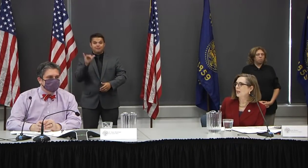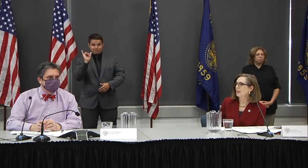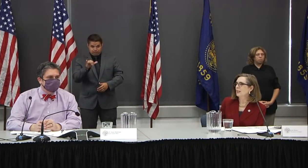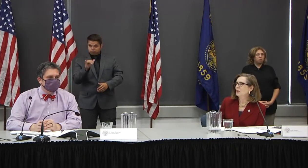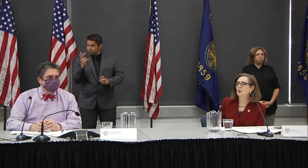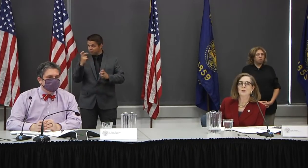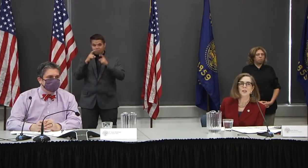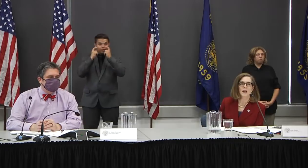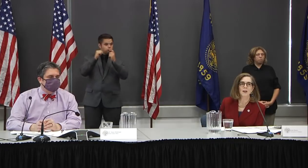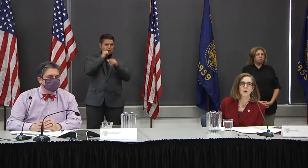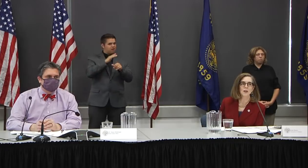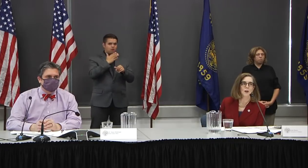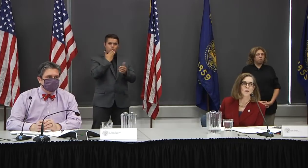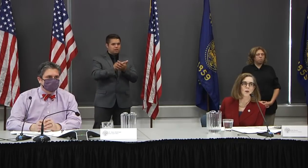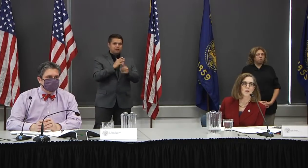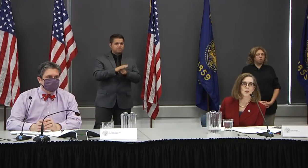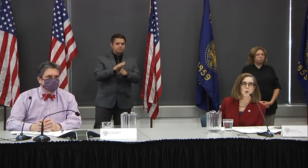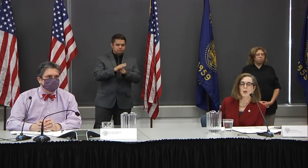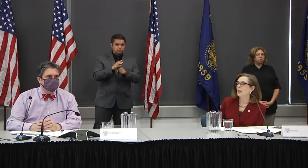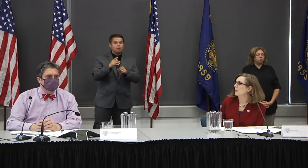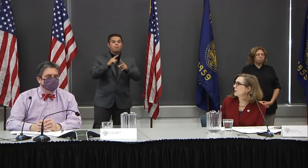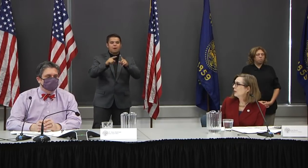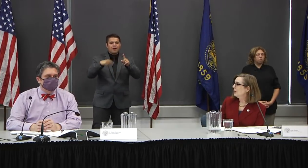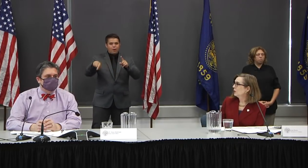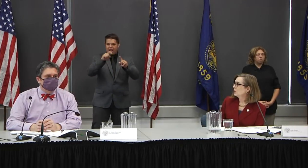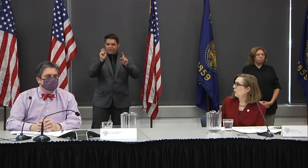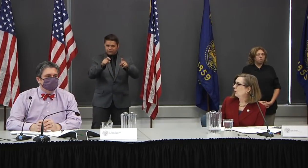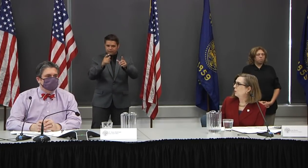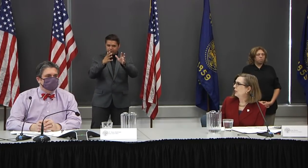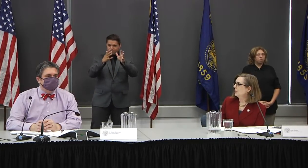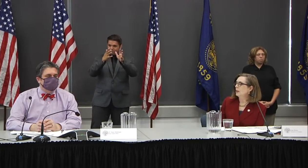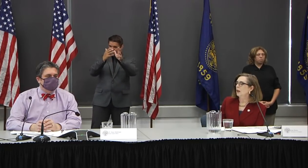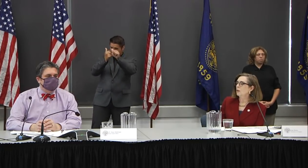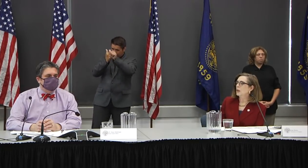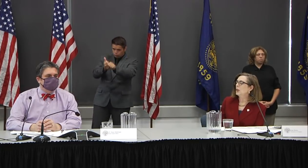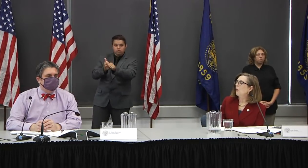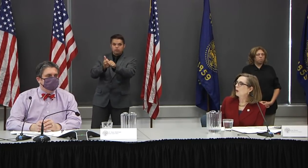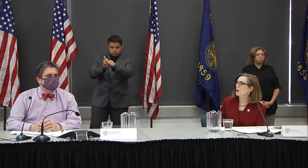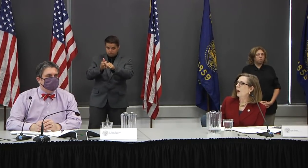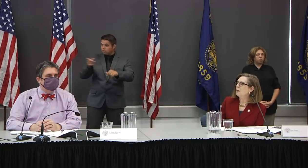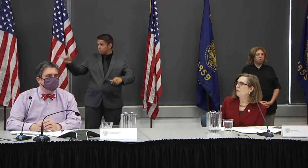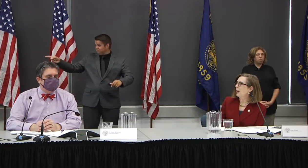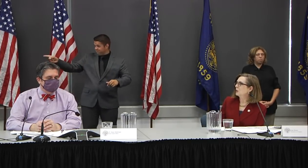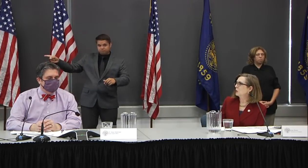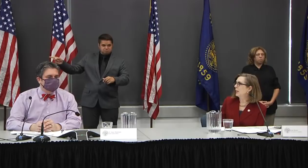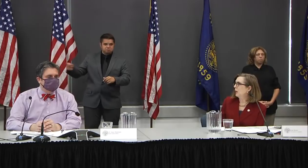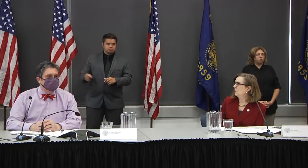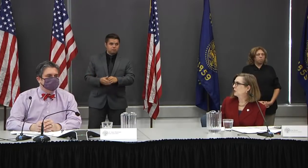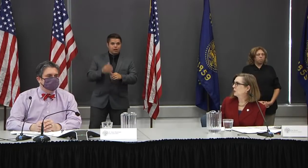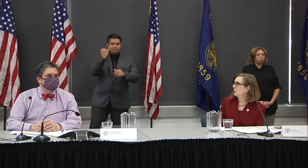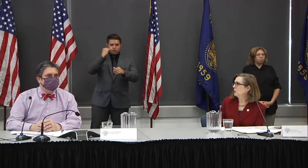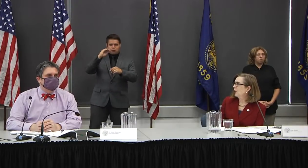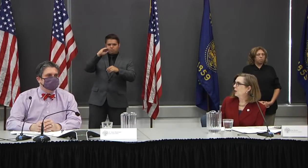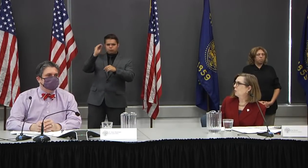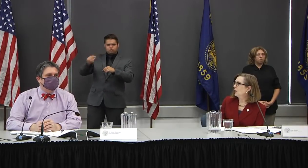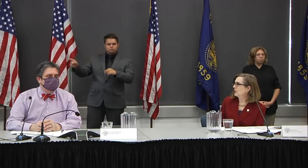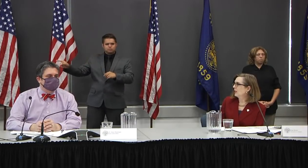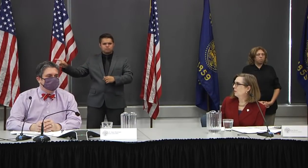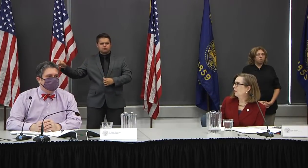for Oregon, and it's certainly not good enough for our school kids. So if we can get the R0 factor down